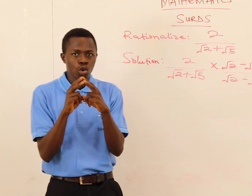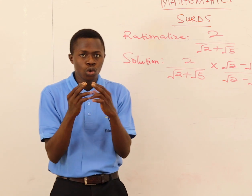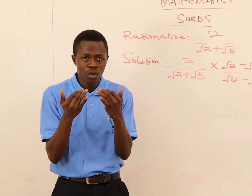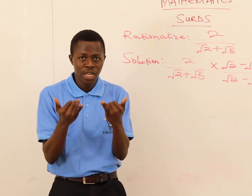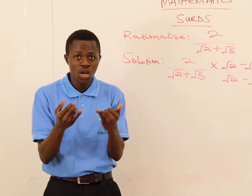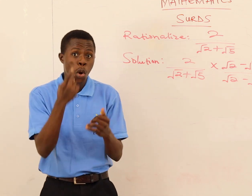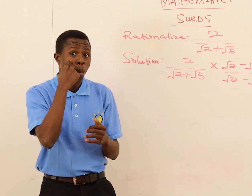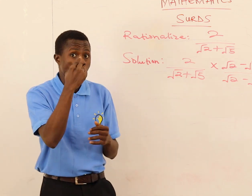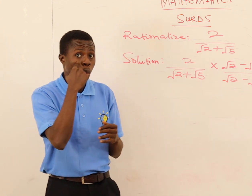of 5.